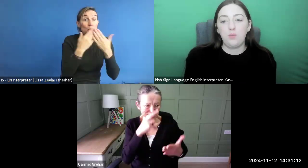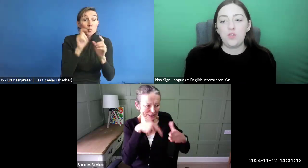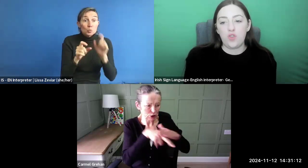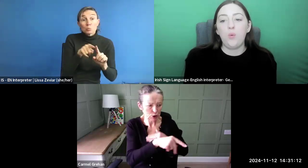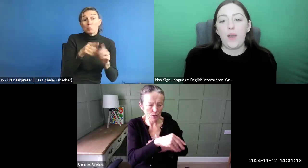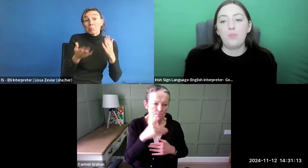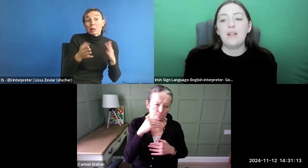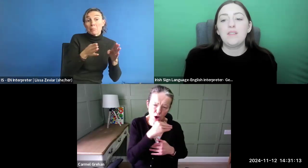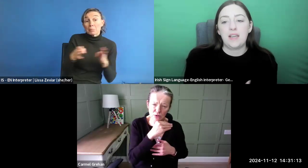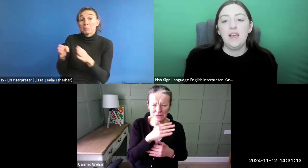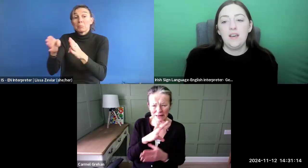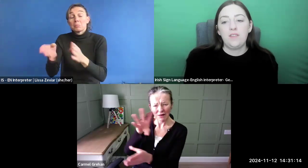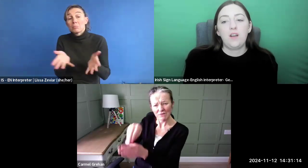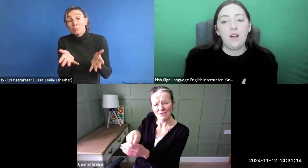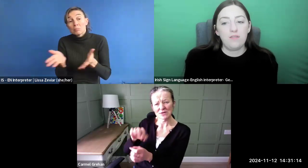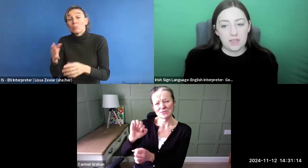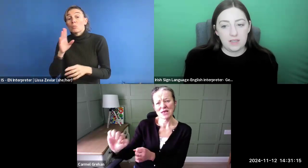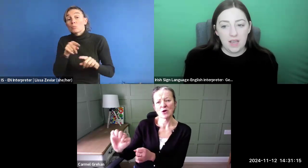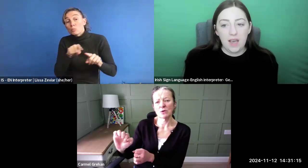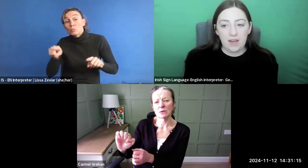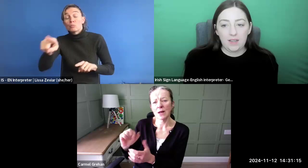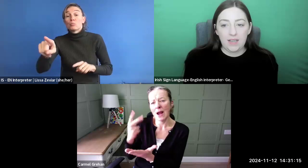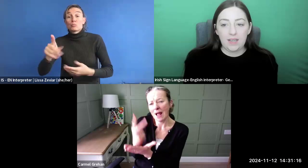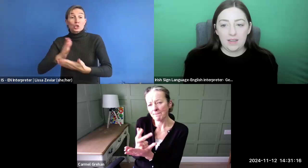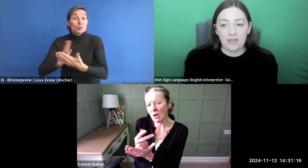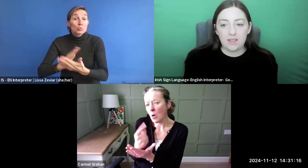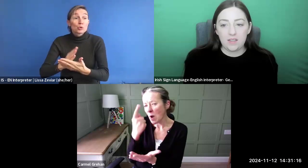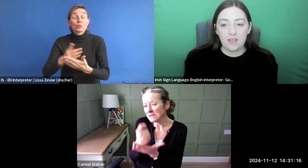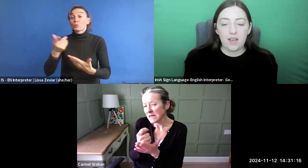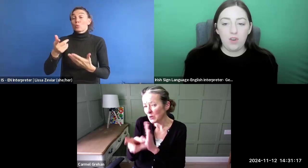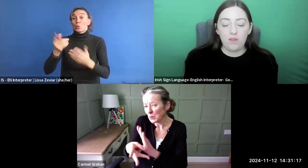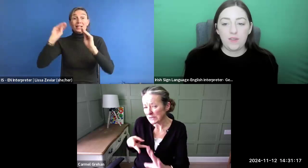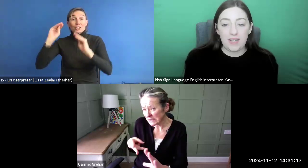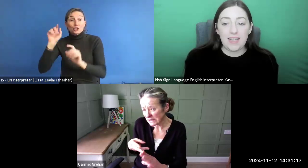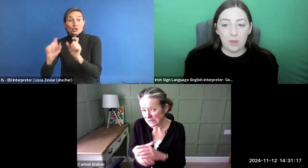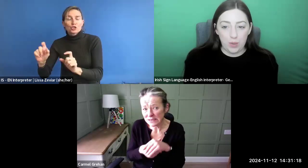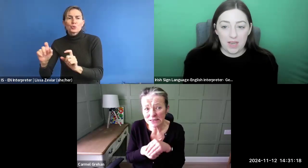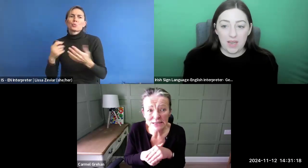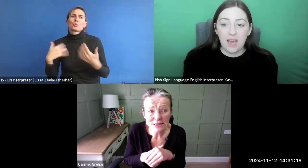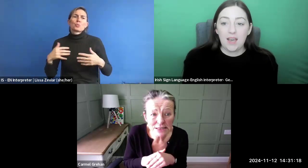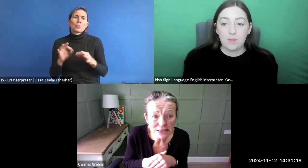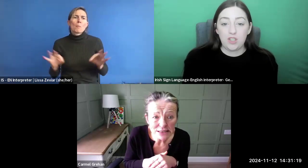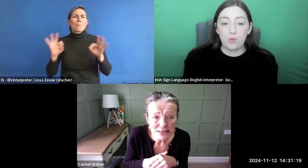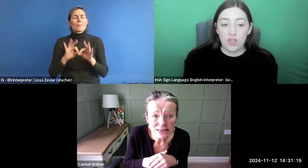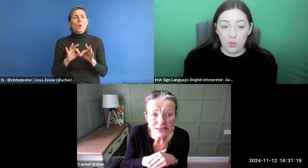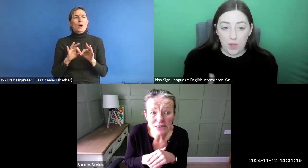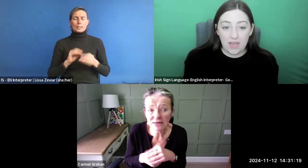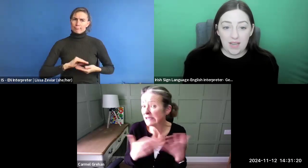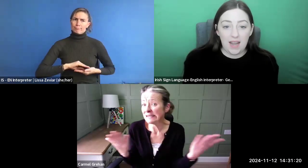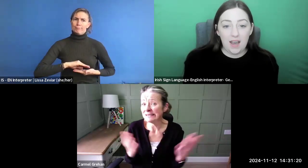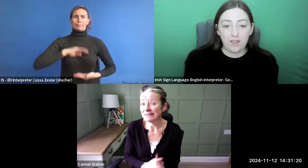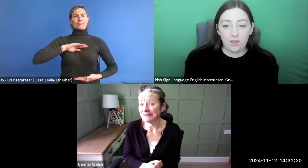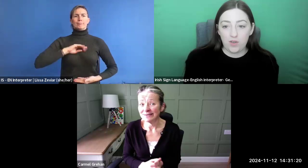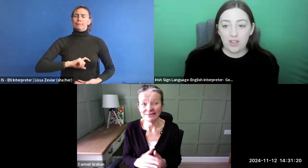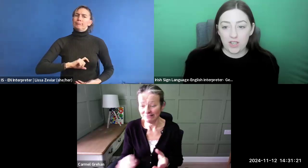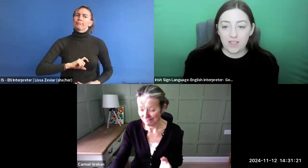a really strong way of building their confidence. And I think that this is involving the ELP, especially the 1 time a week,